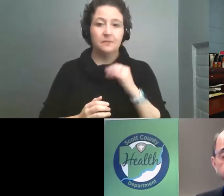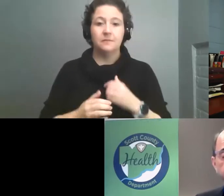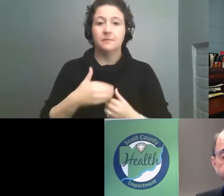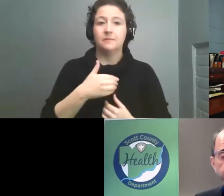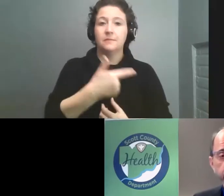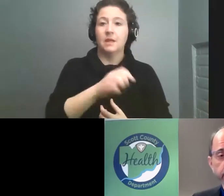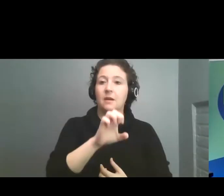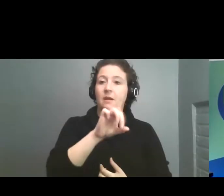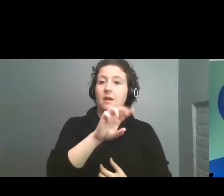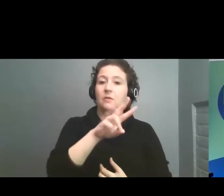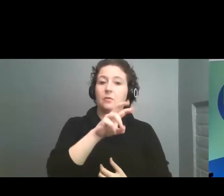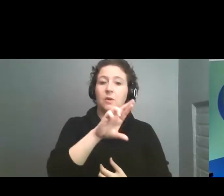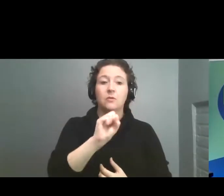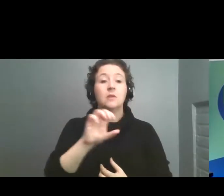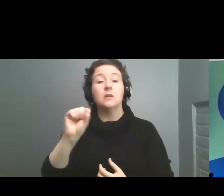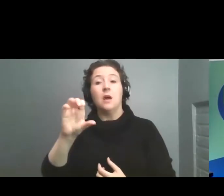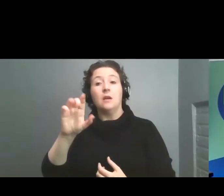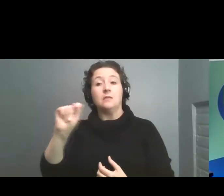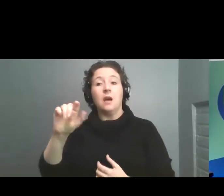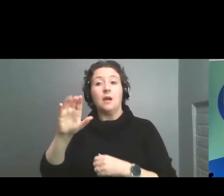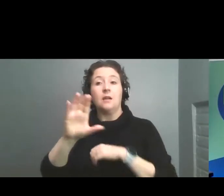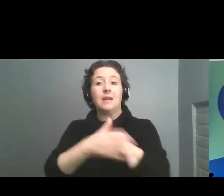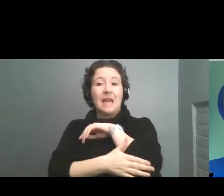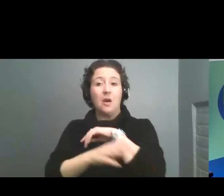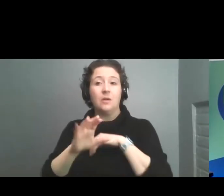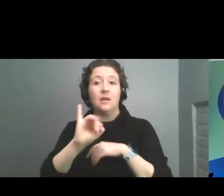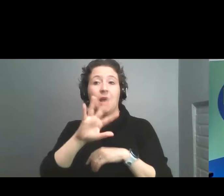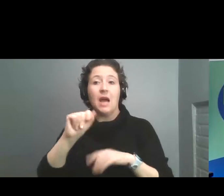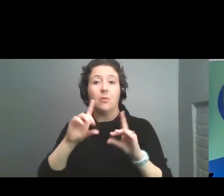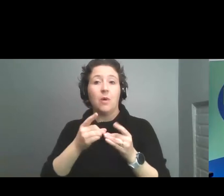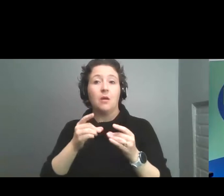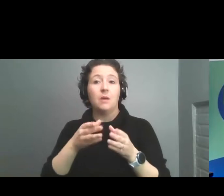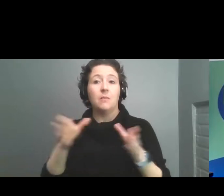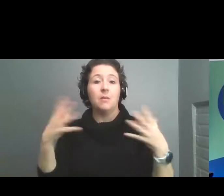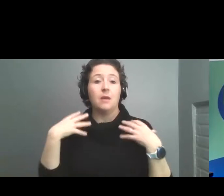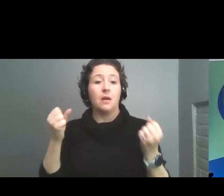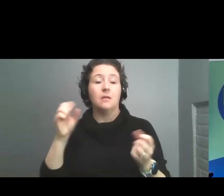In Scott County, the Iowa Department of Public Health reports